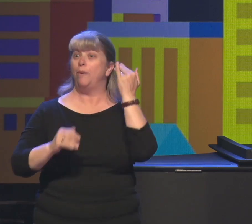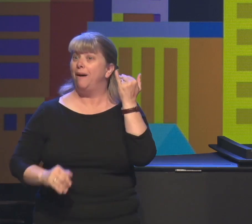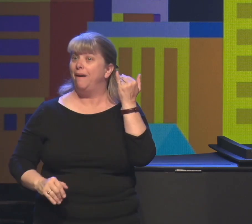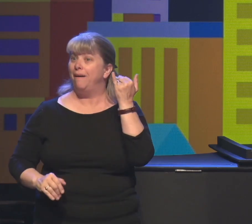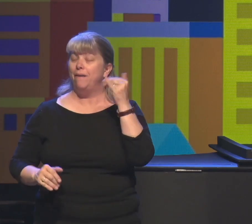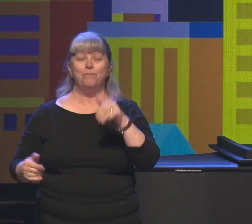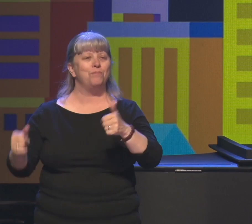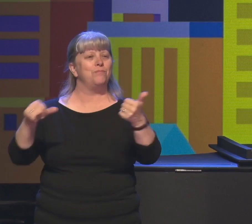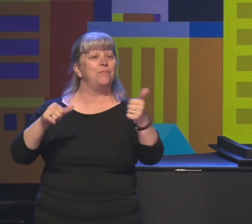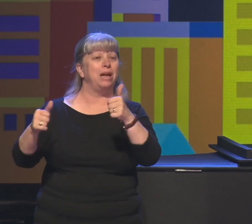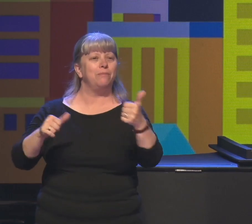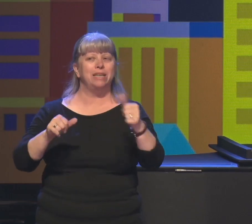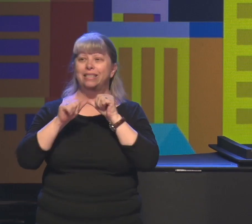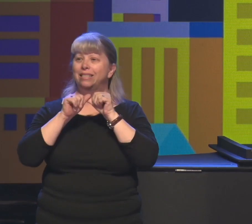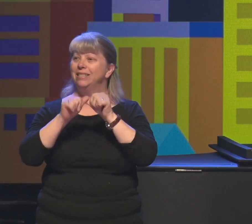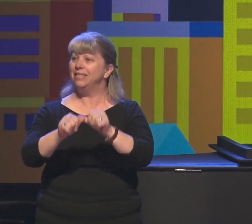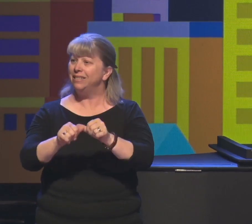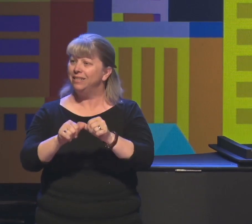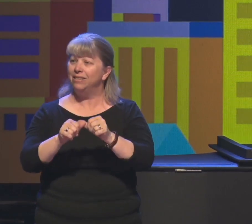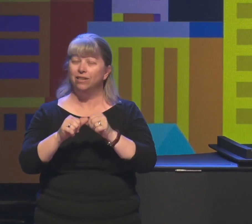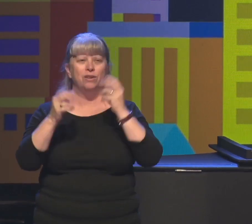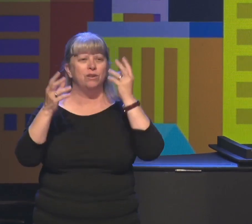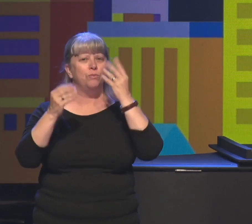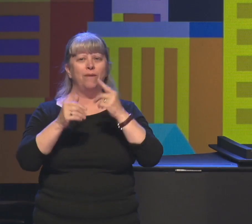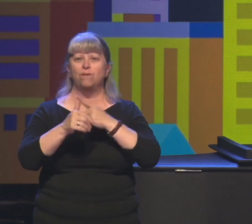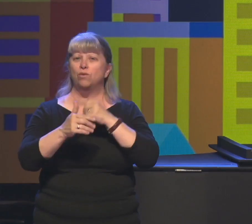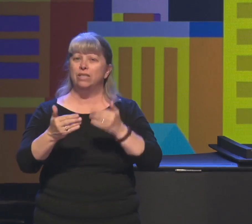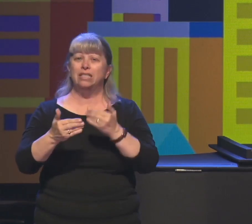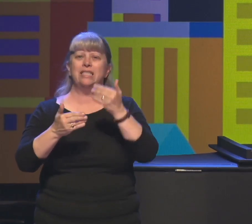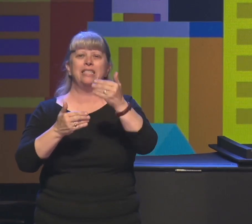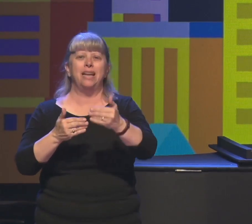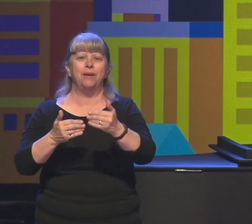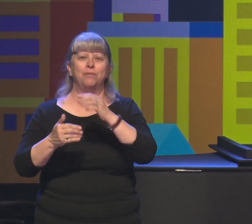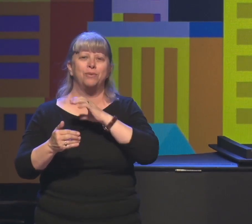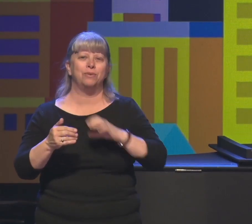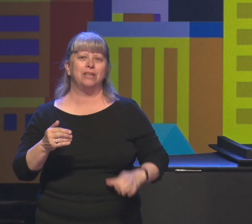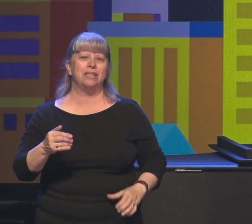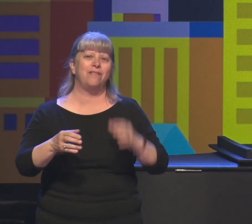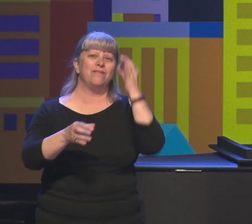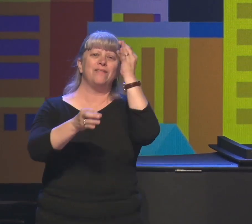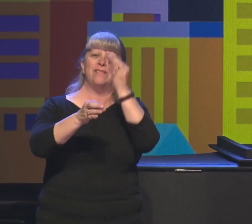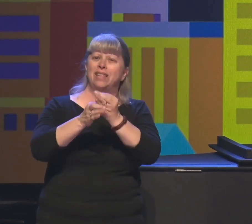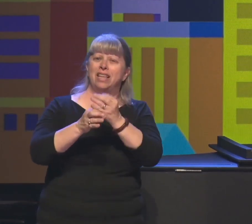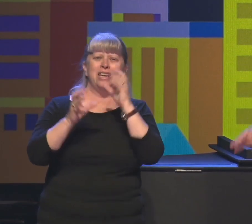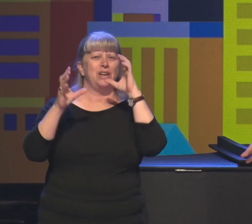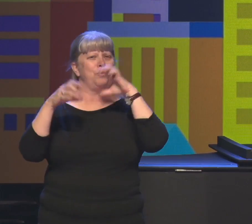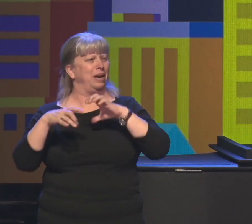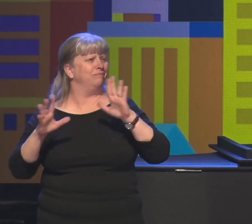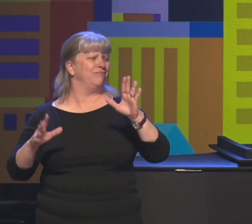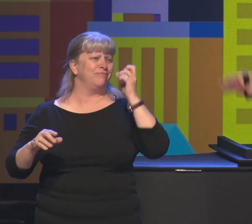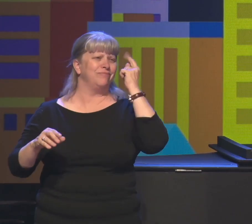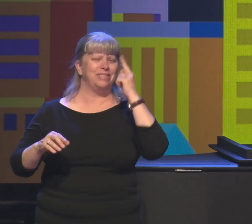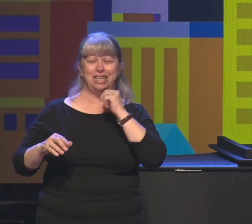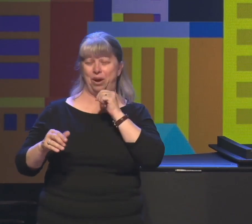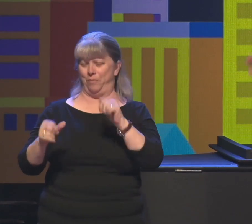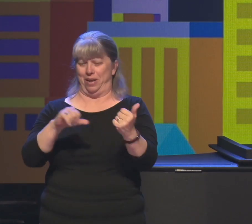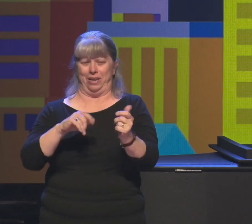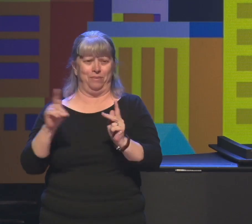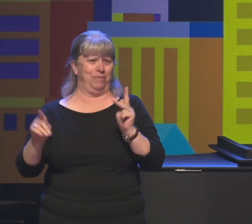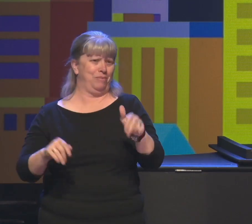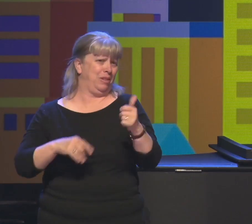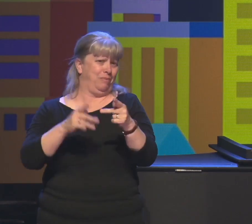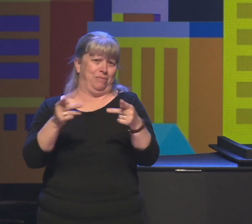baptism persists at such a beautiful first step in the Christian faith. right? It's weird. I totally get it. We don't baptize people